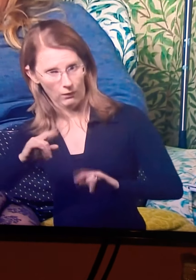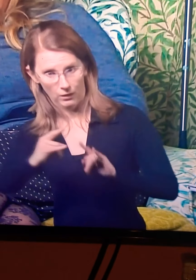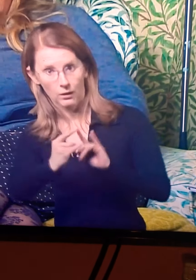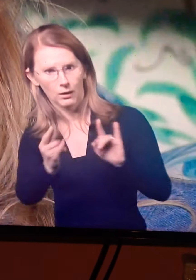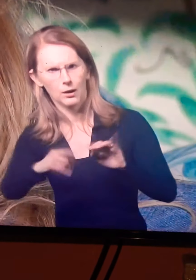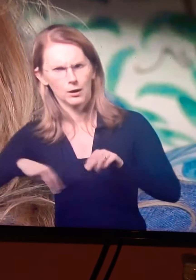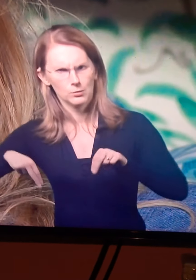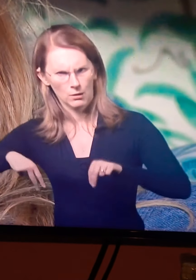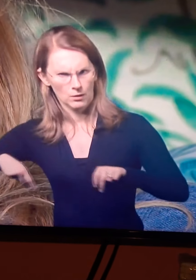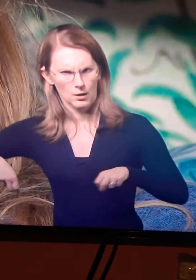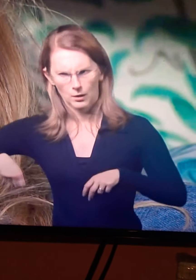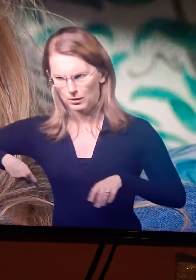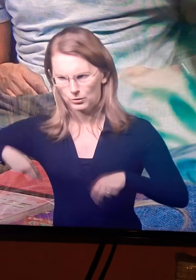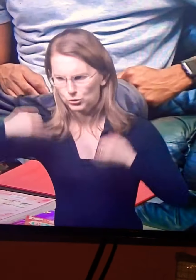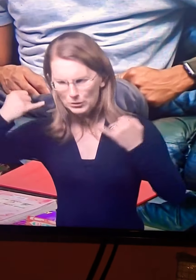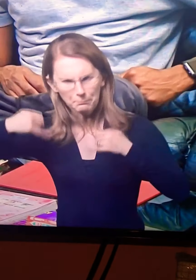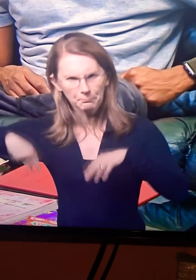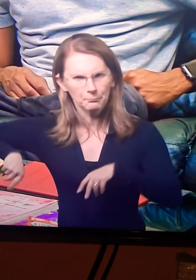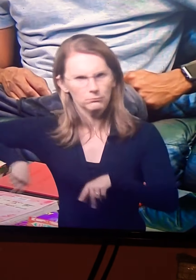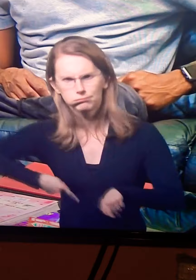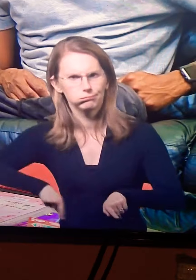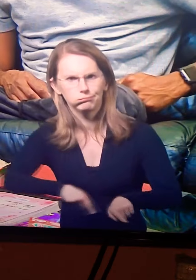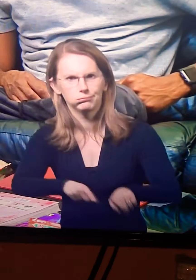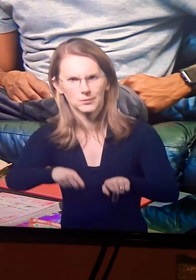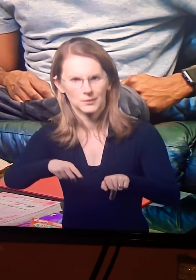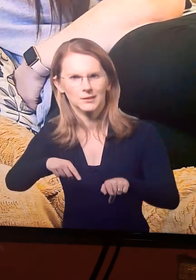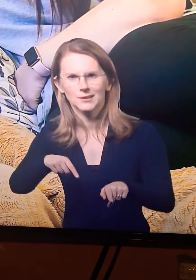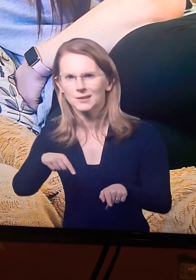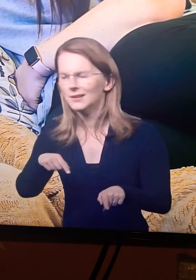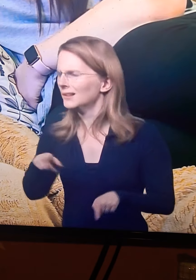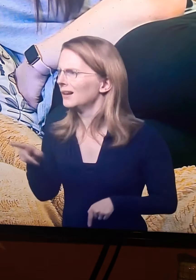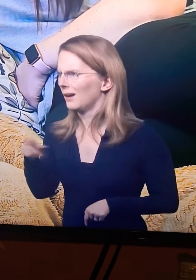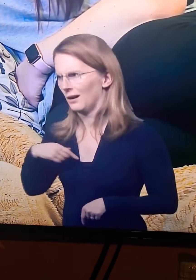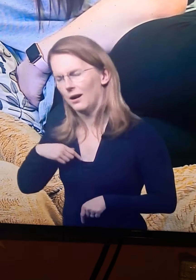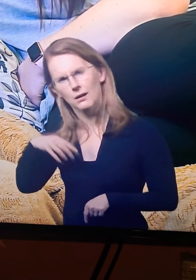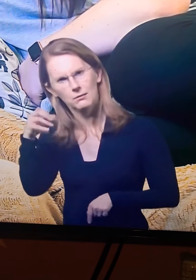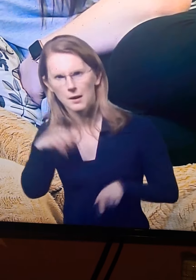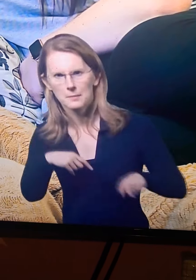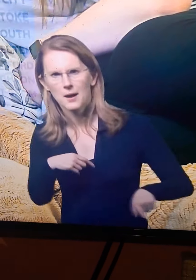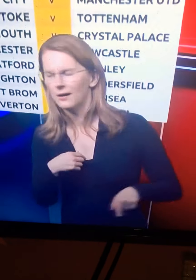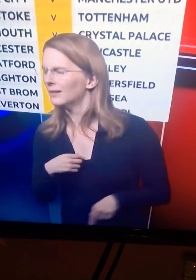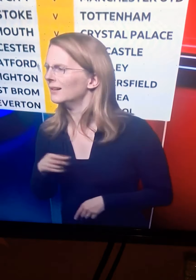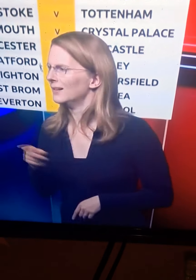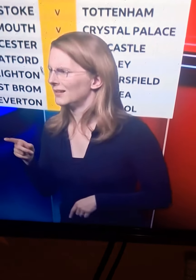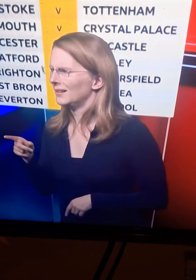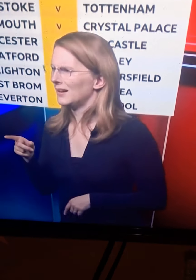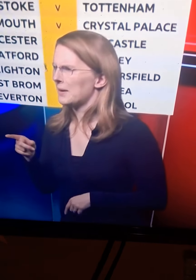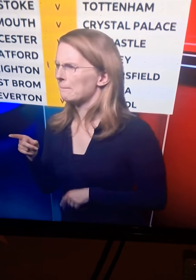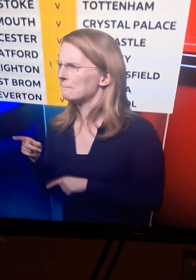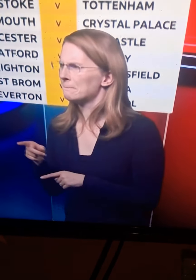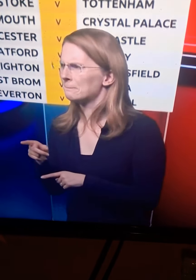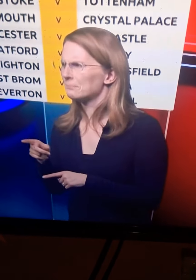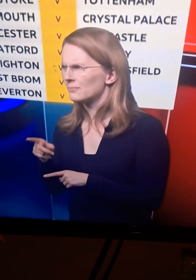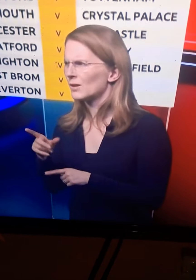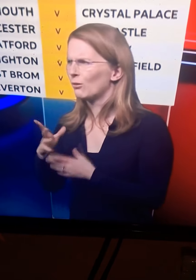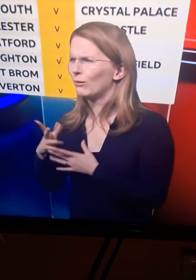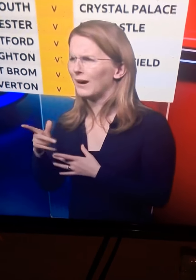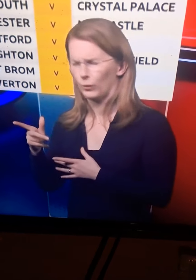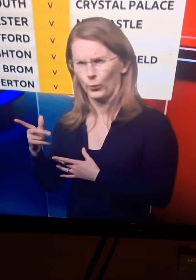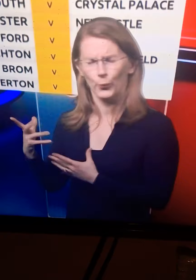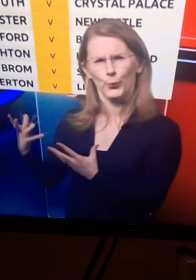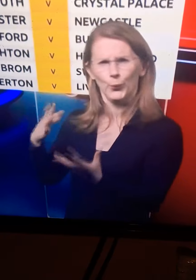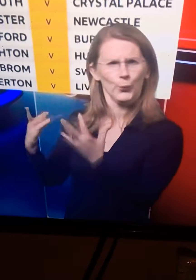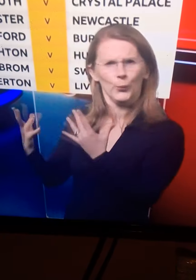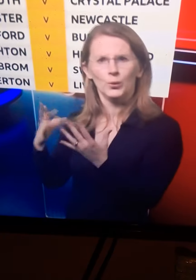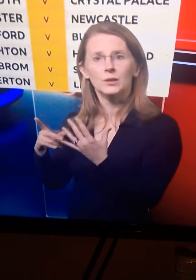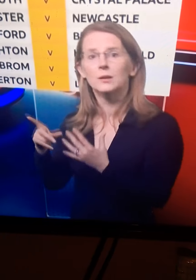it. As usual, the show was as jazzy and colourful as ever. With a 16-point lead at the top of the table,